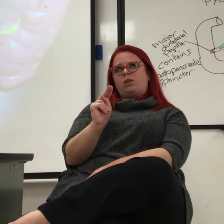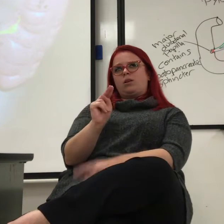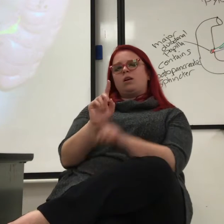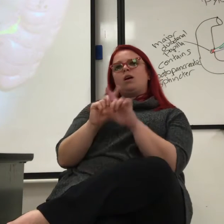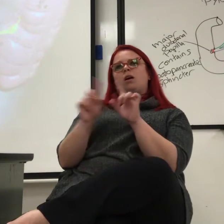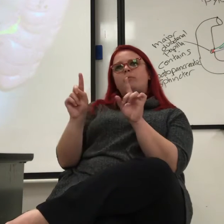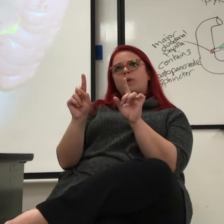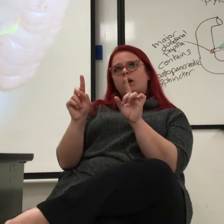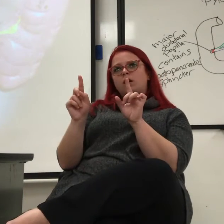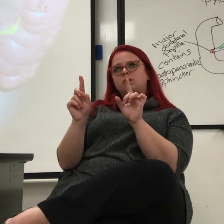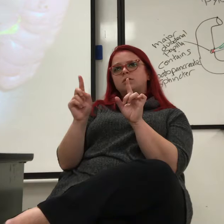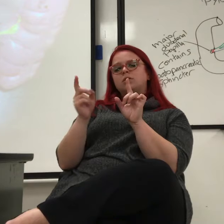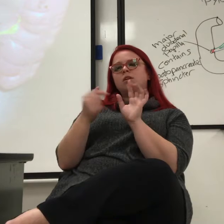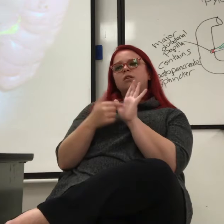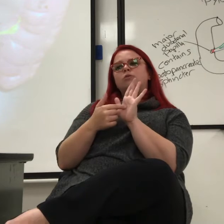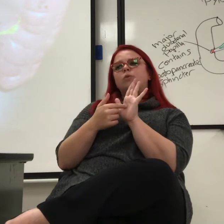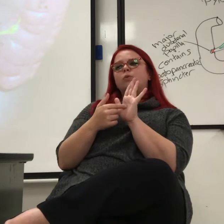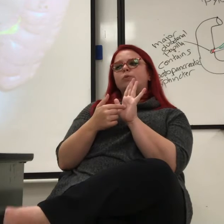you the